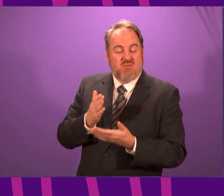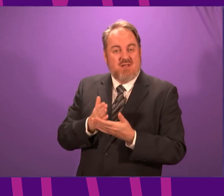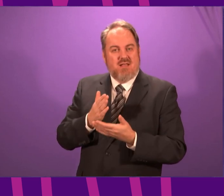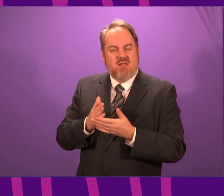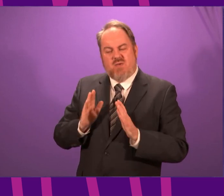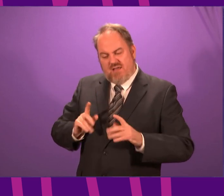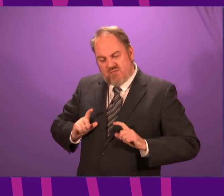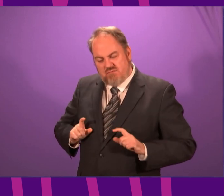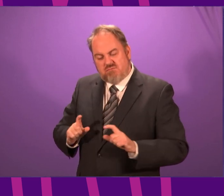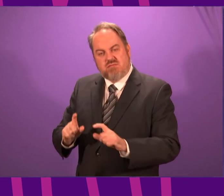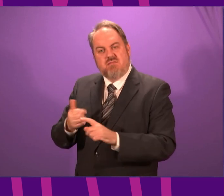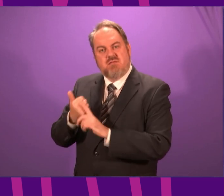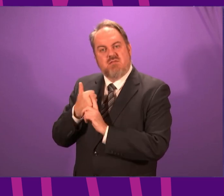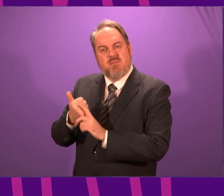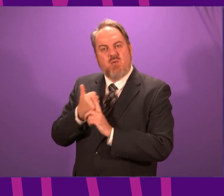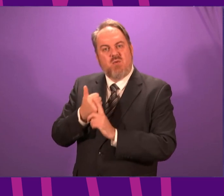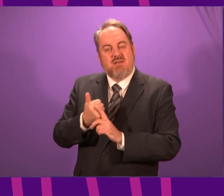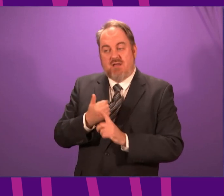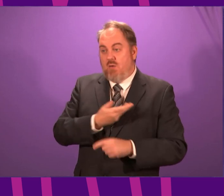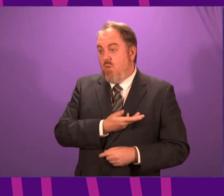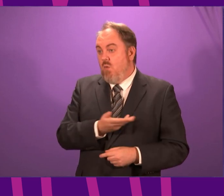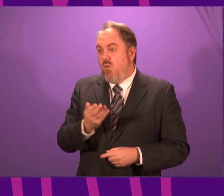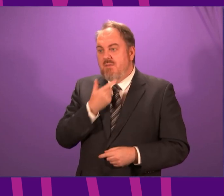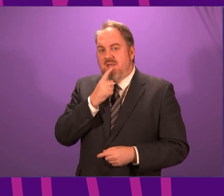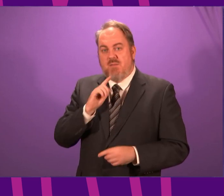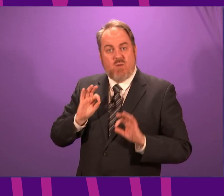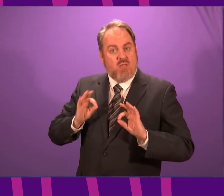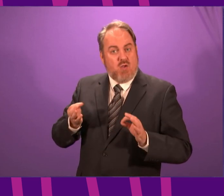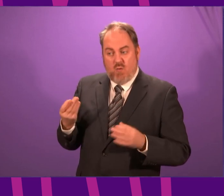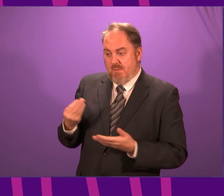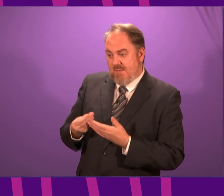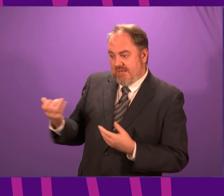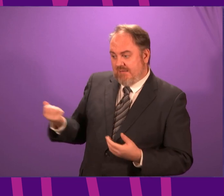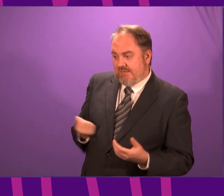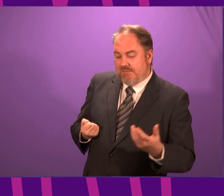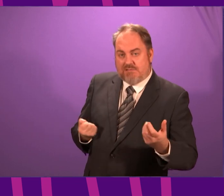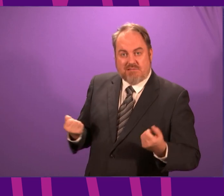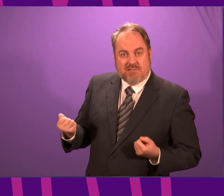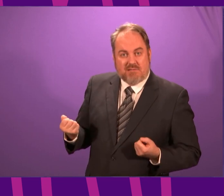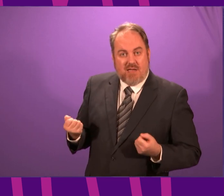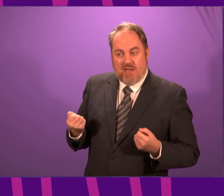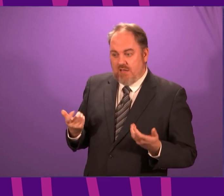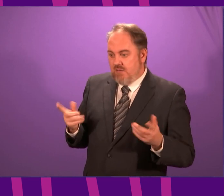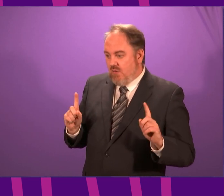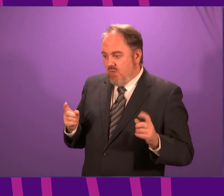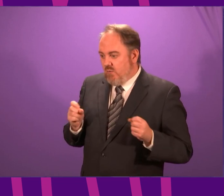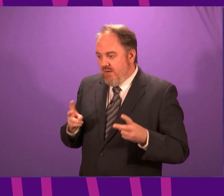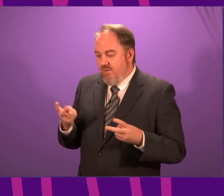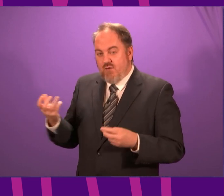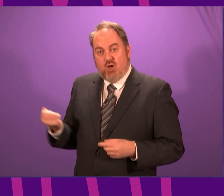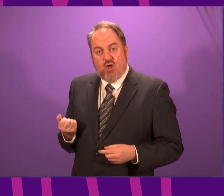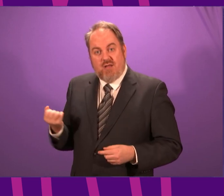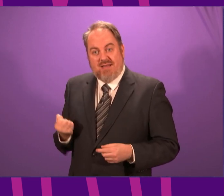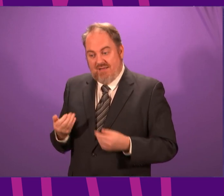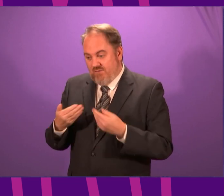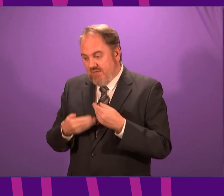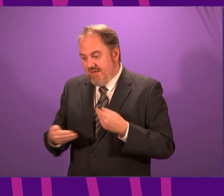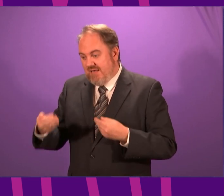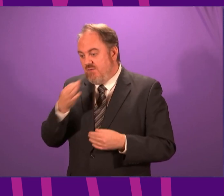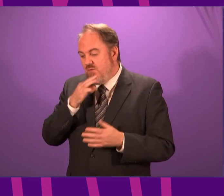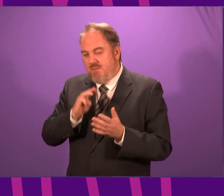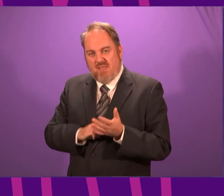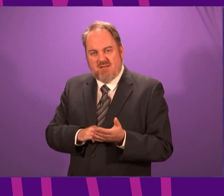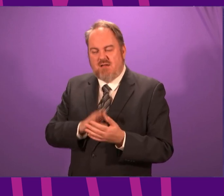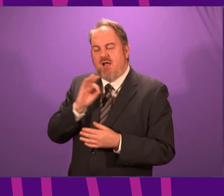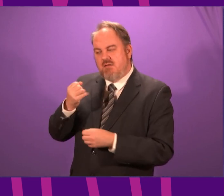continue to help all our citizens who have no income or no prospect of earning over the next few months, and